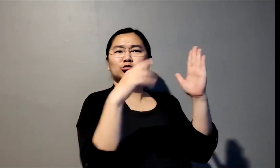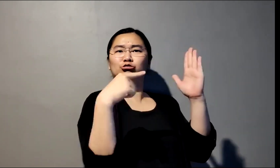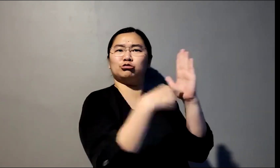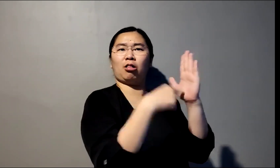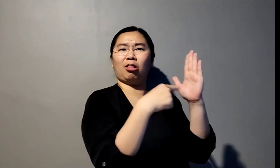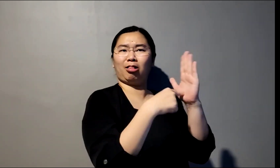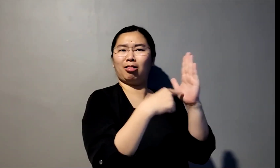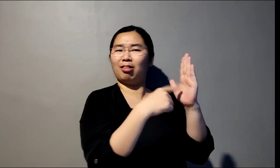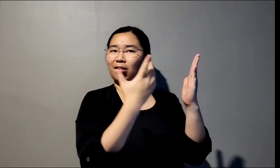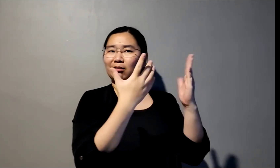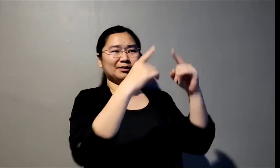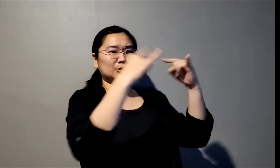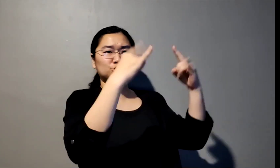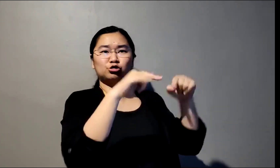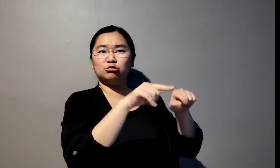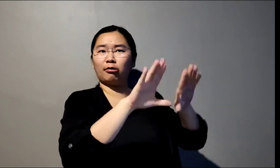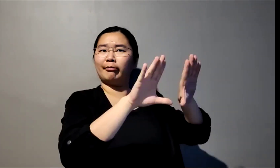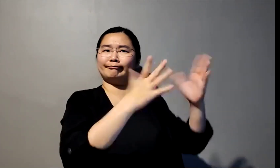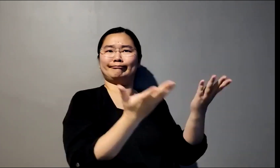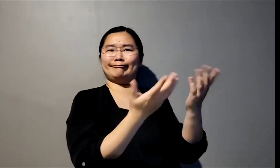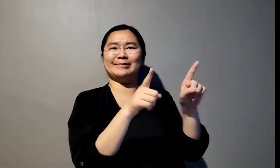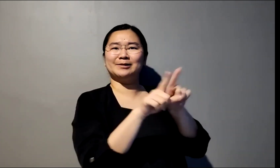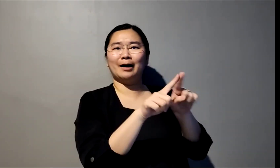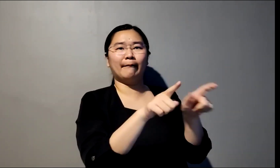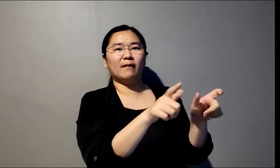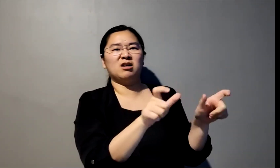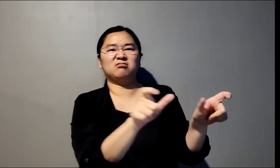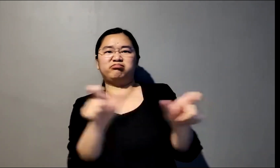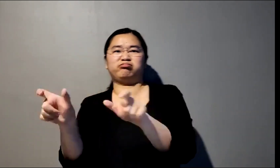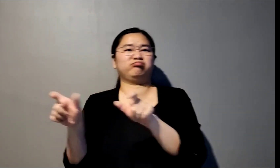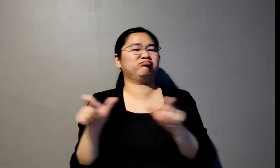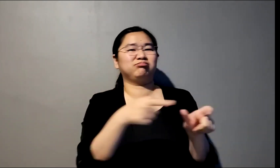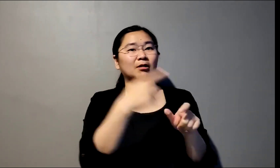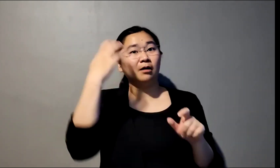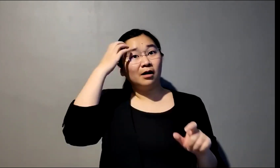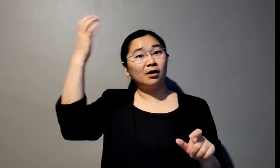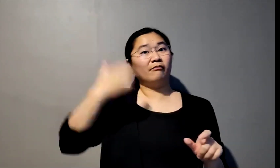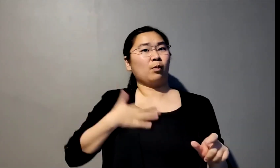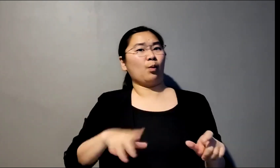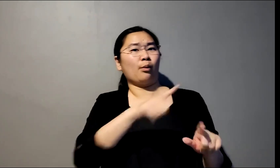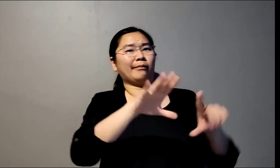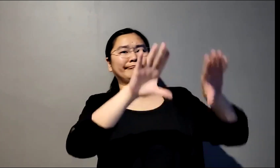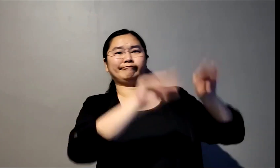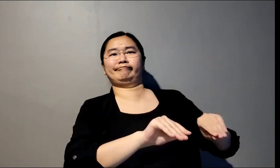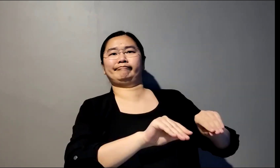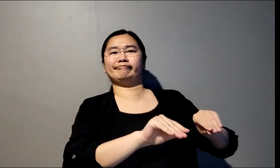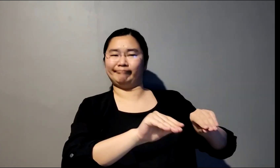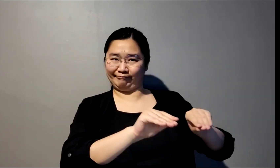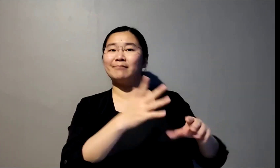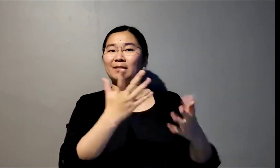5%. In the best cases, 7%. Why? Because, again, I mean, of